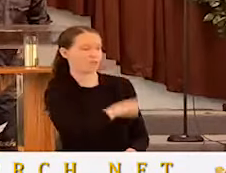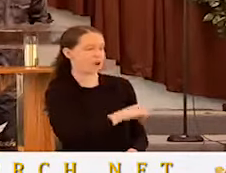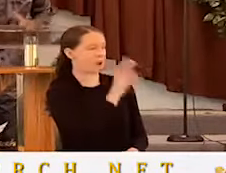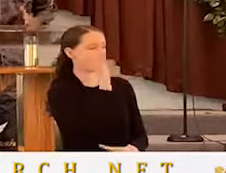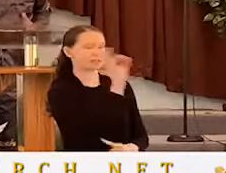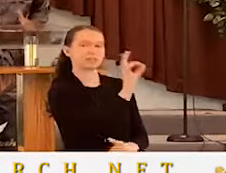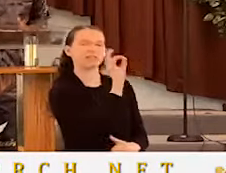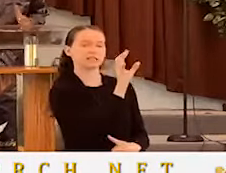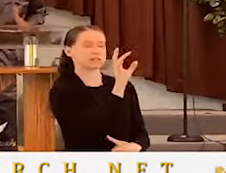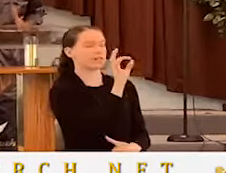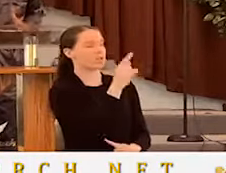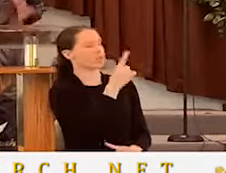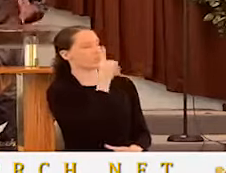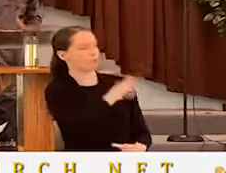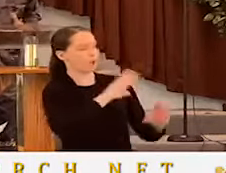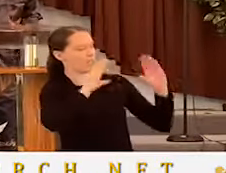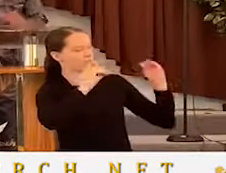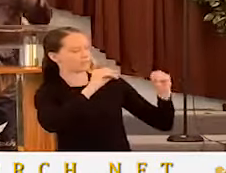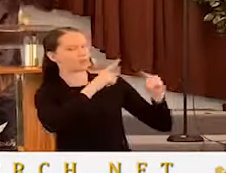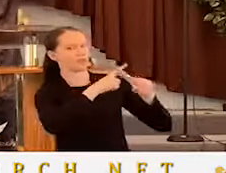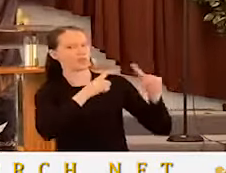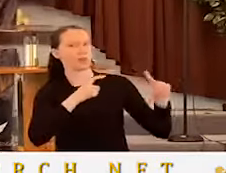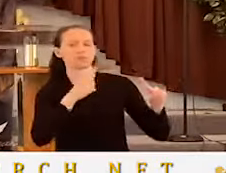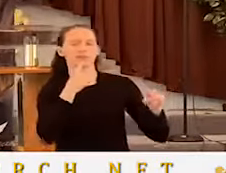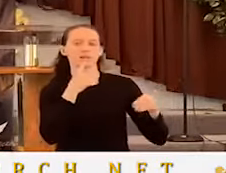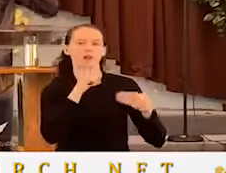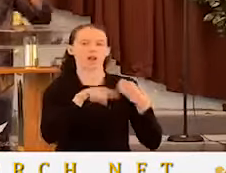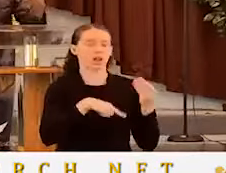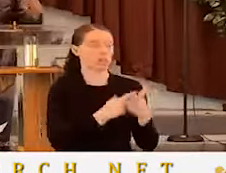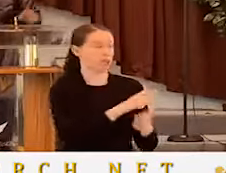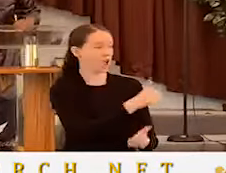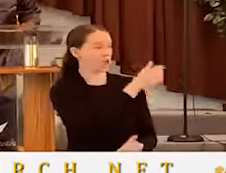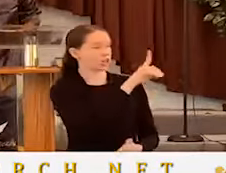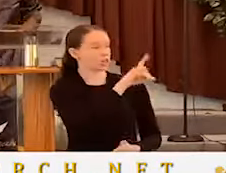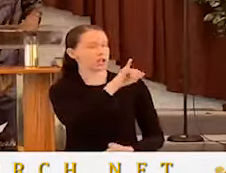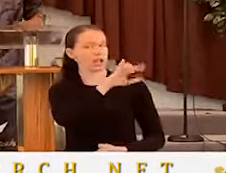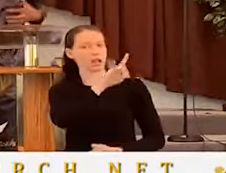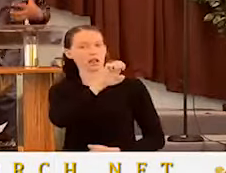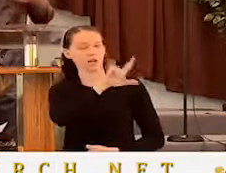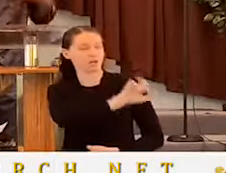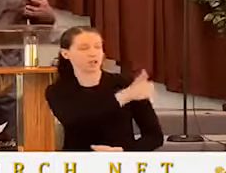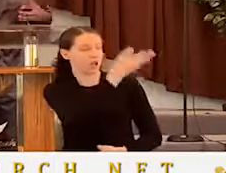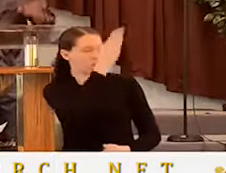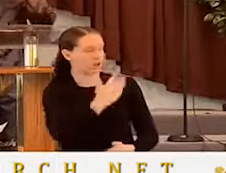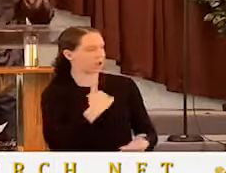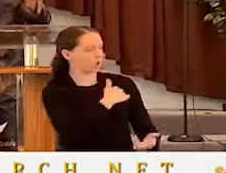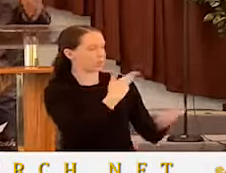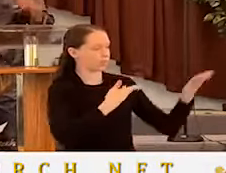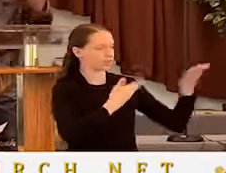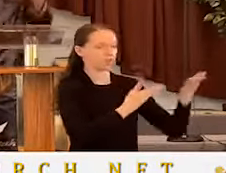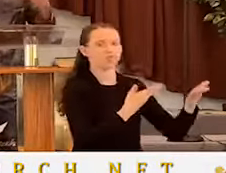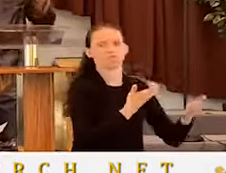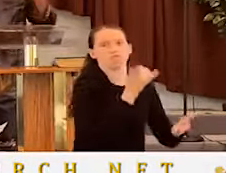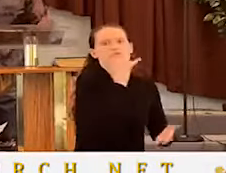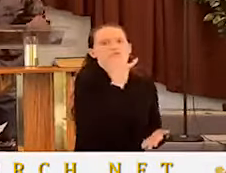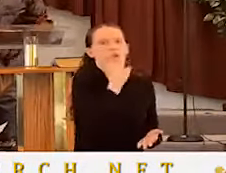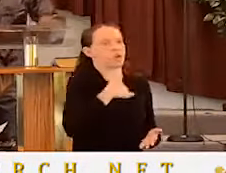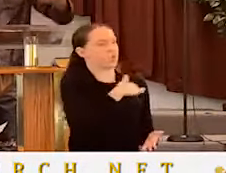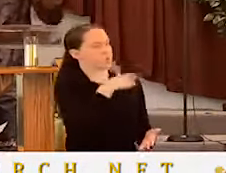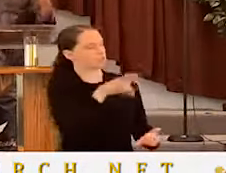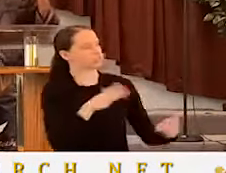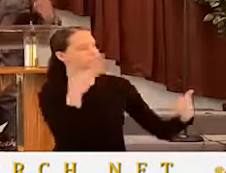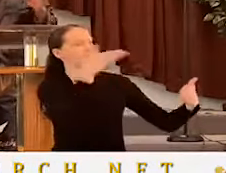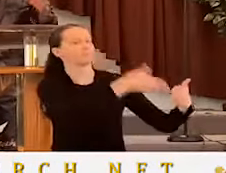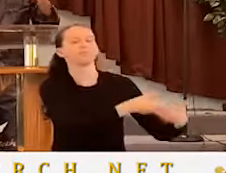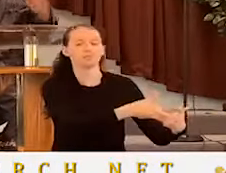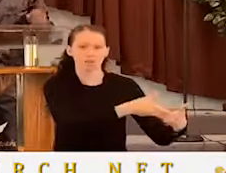should be fighting the teaching of serving other gods and deities. We should be fighting erroneous and